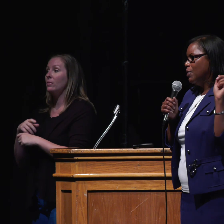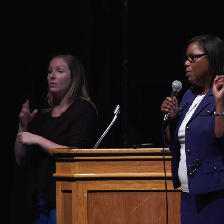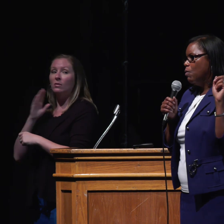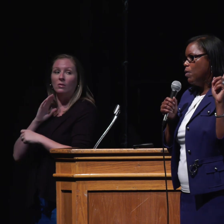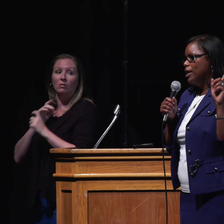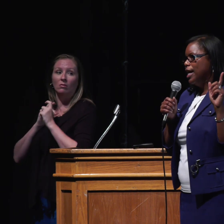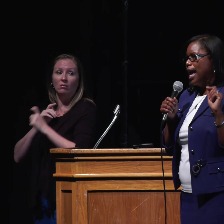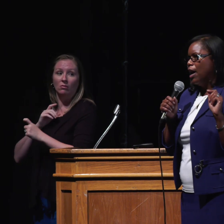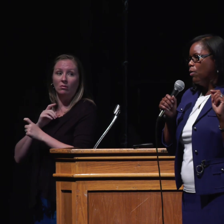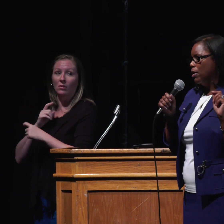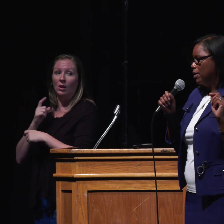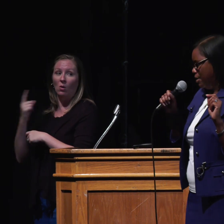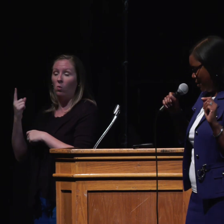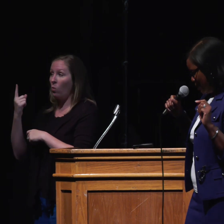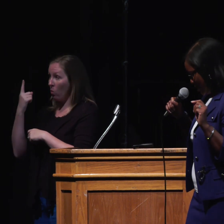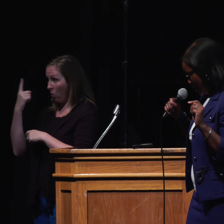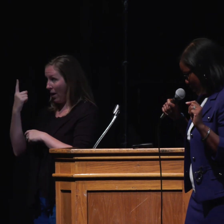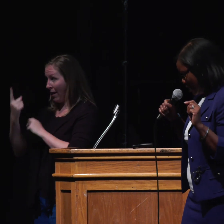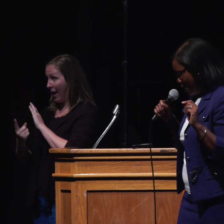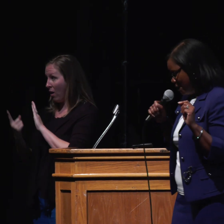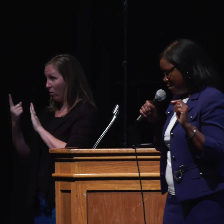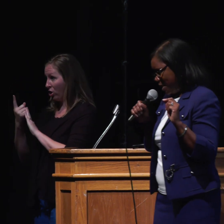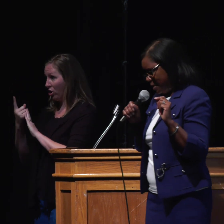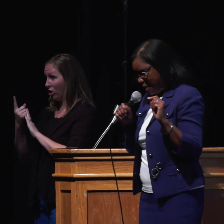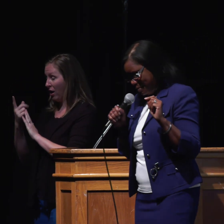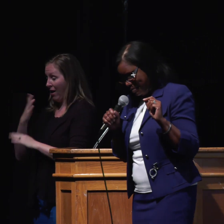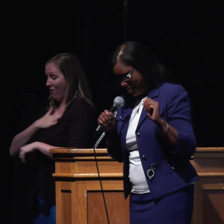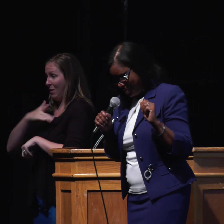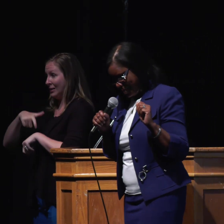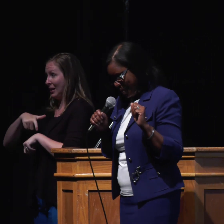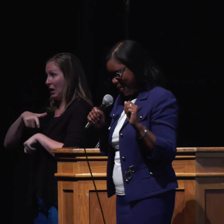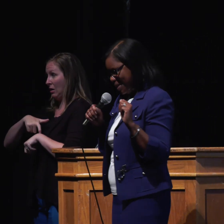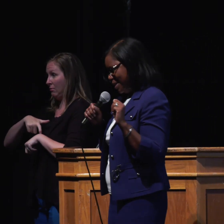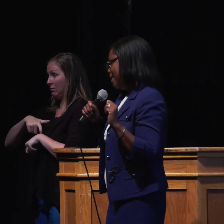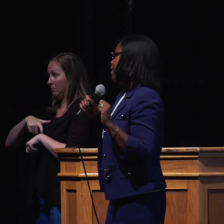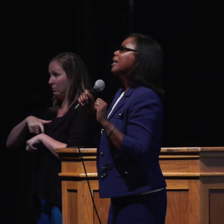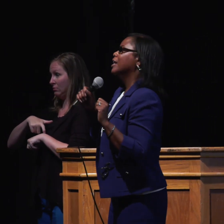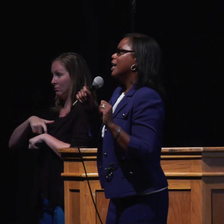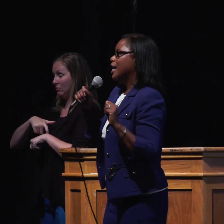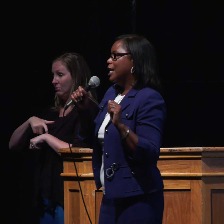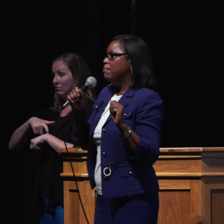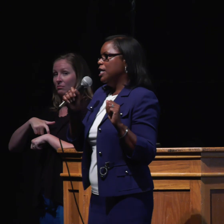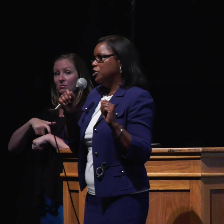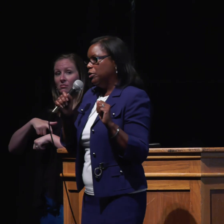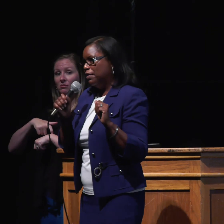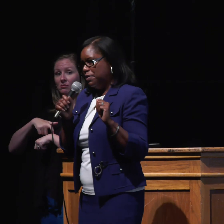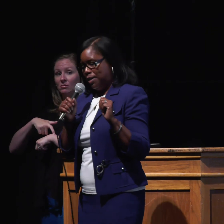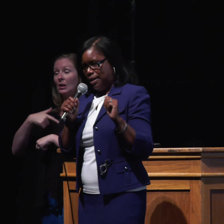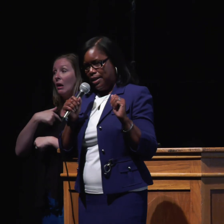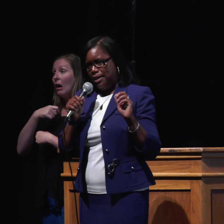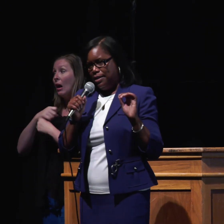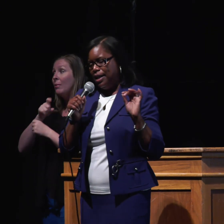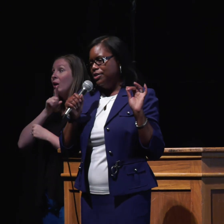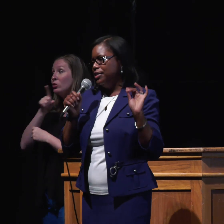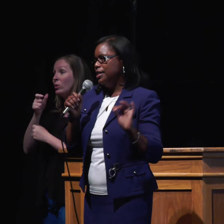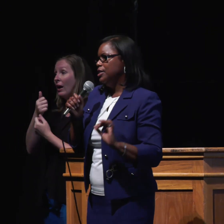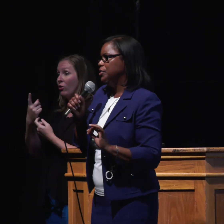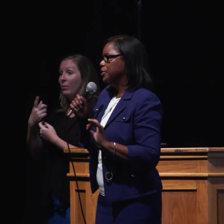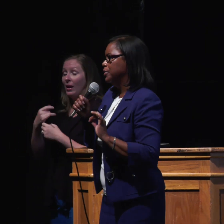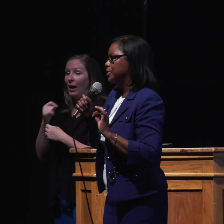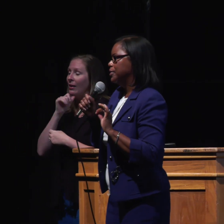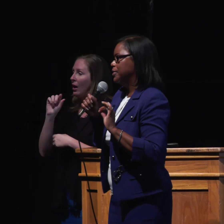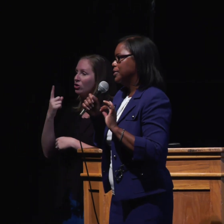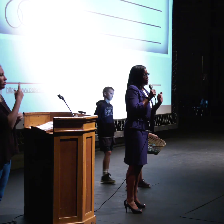get 1 hour of my time. And I made sure everybody got it, not